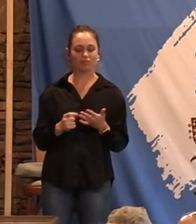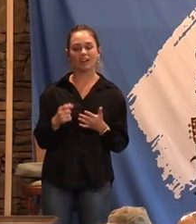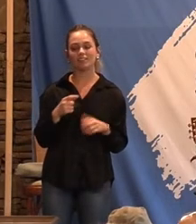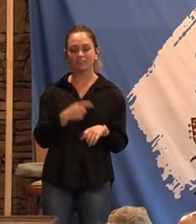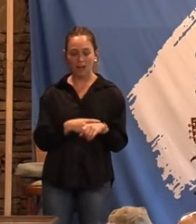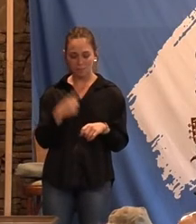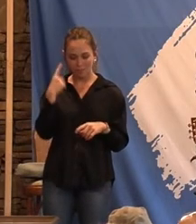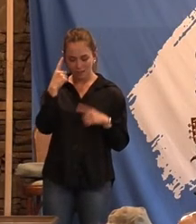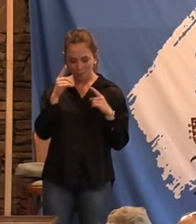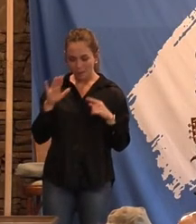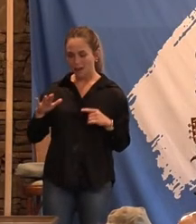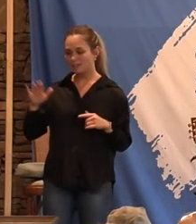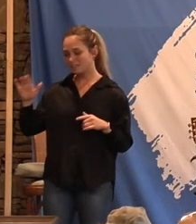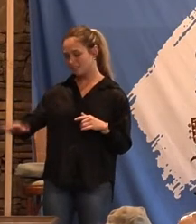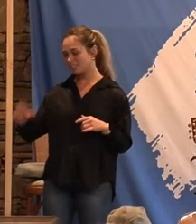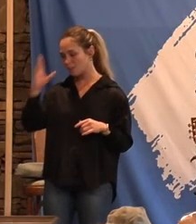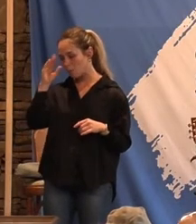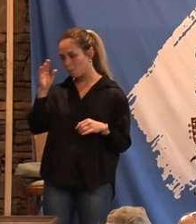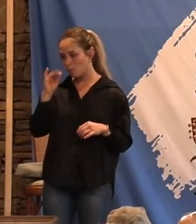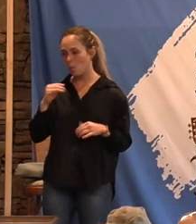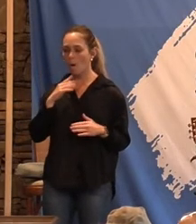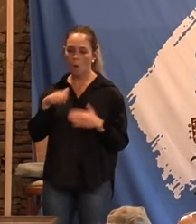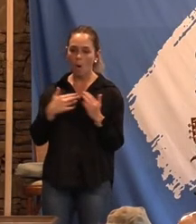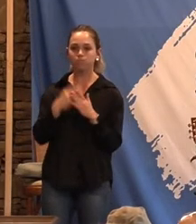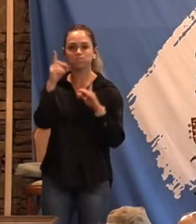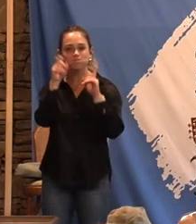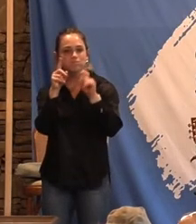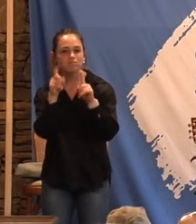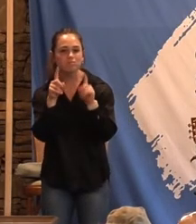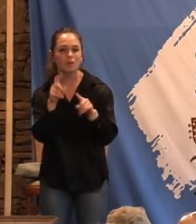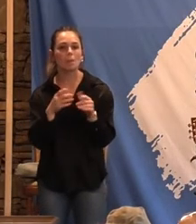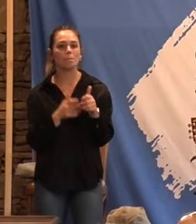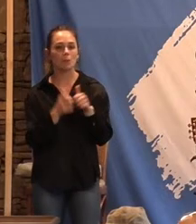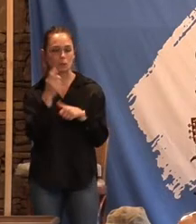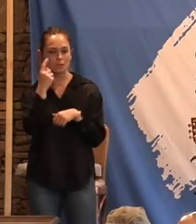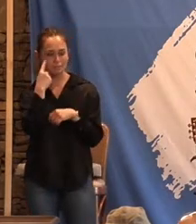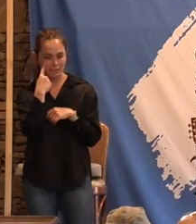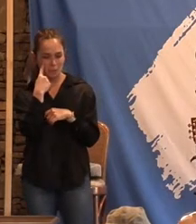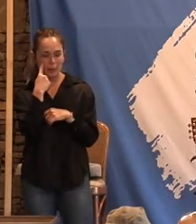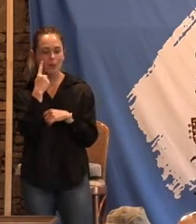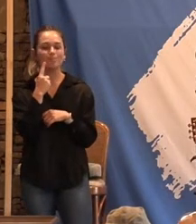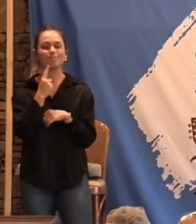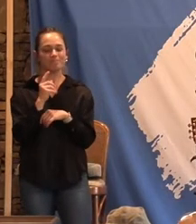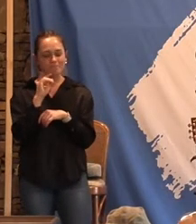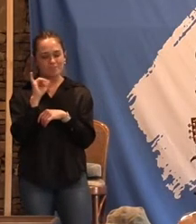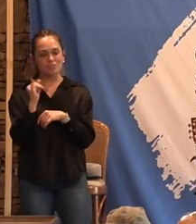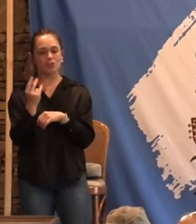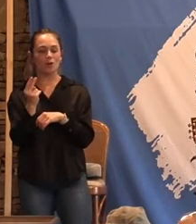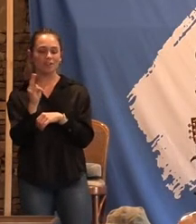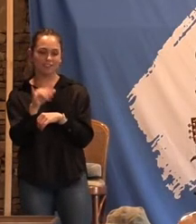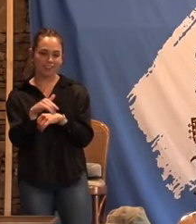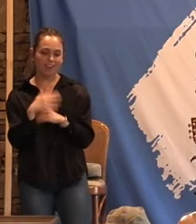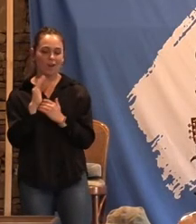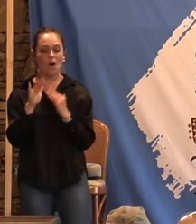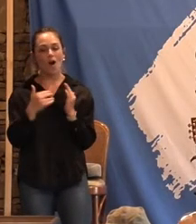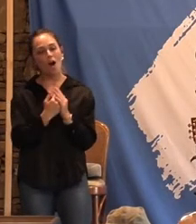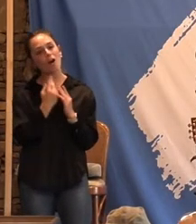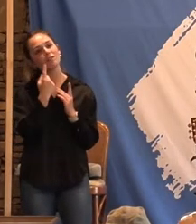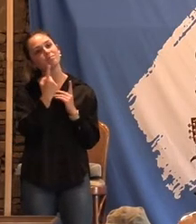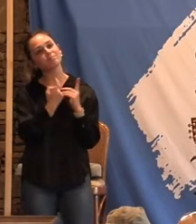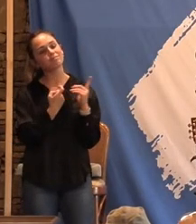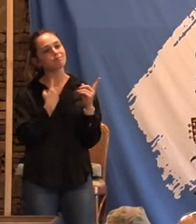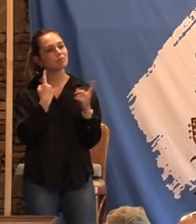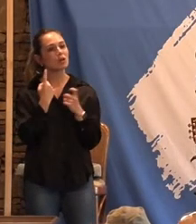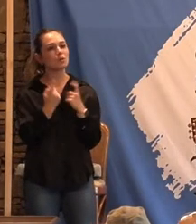buddy's little boy and all these questions. But mostly I'm thinking about Johnny and all the questions